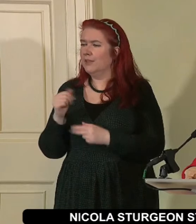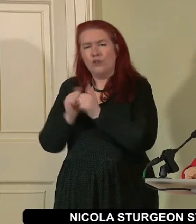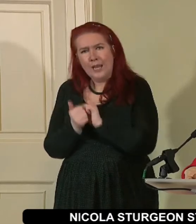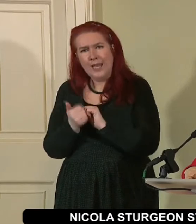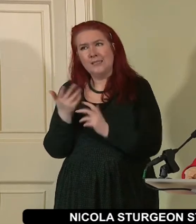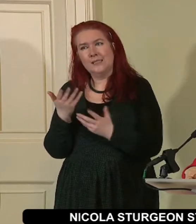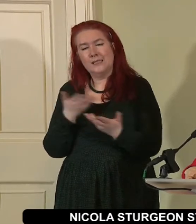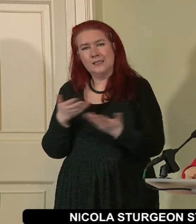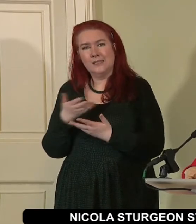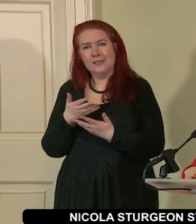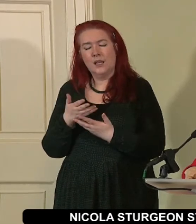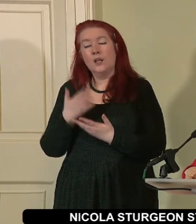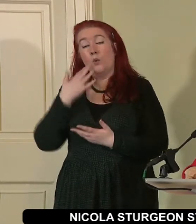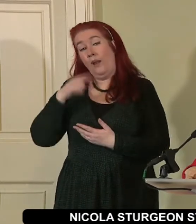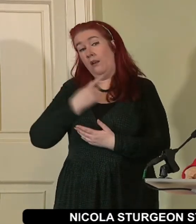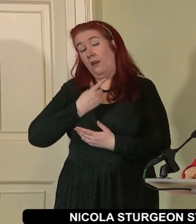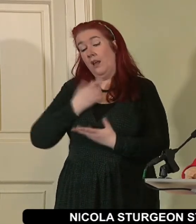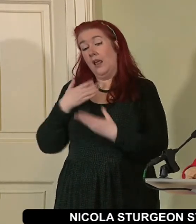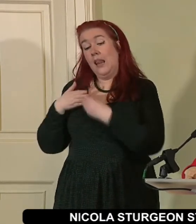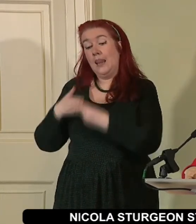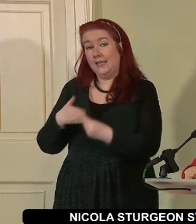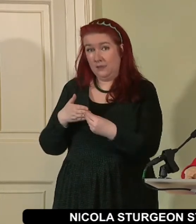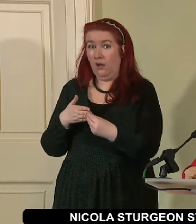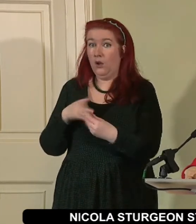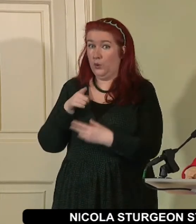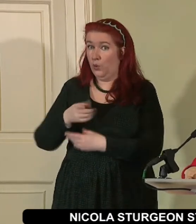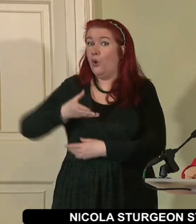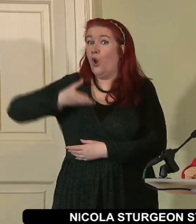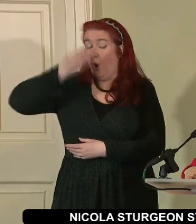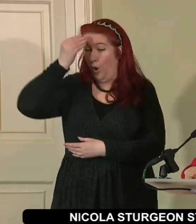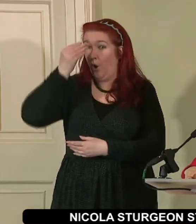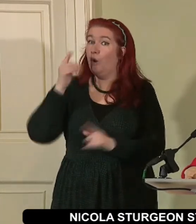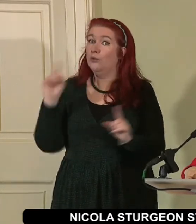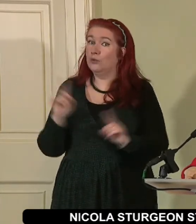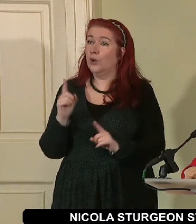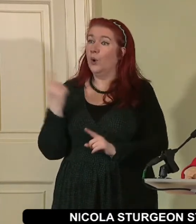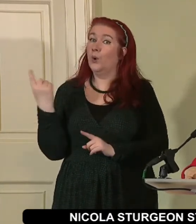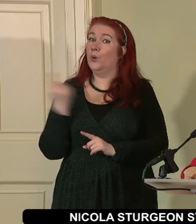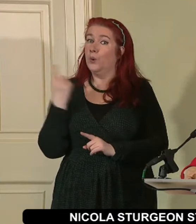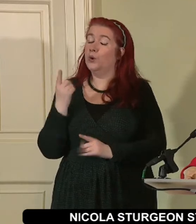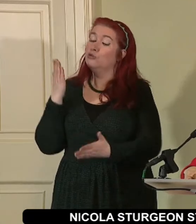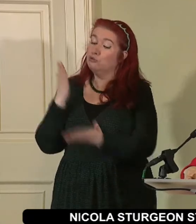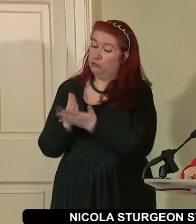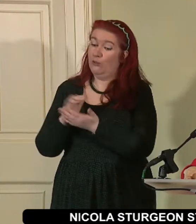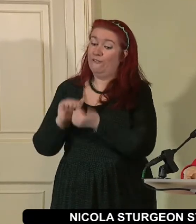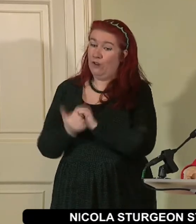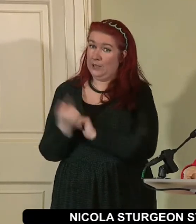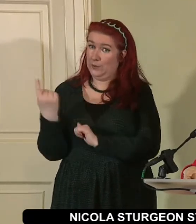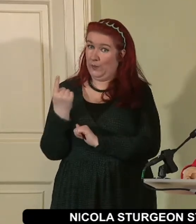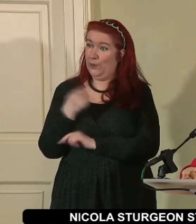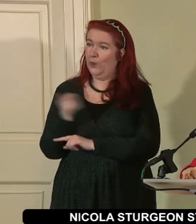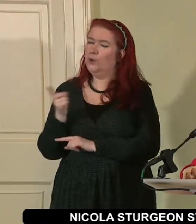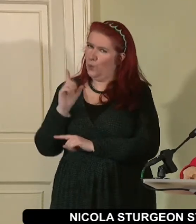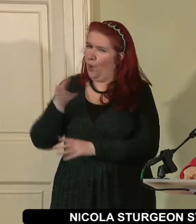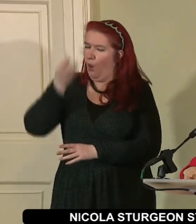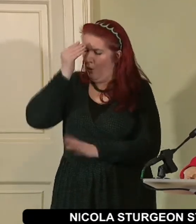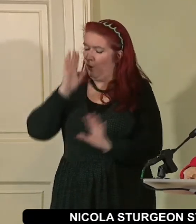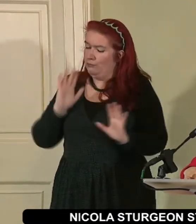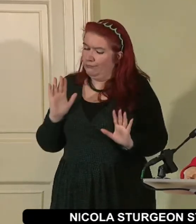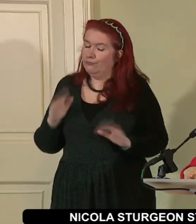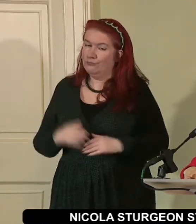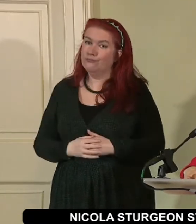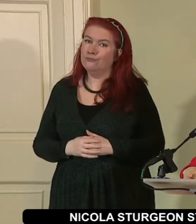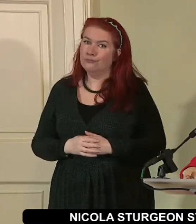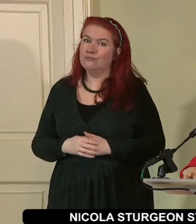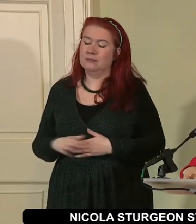the things in leadership you really, really do learn is who your true friends are in life. And,